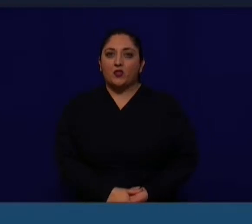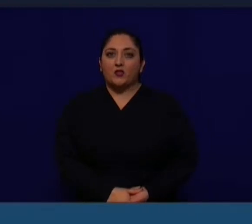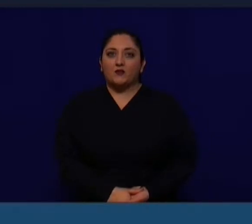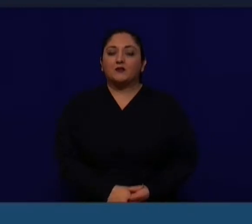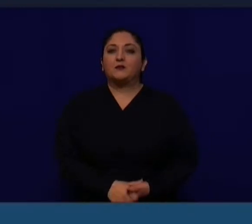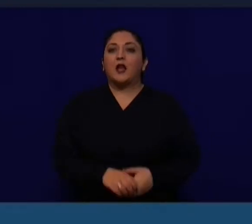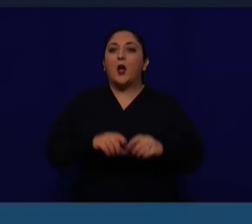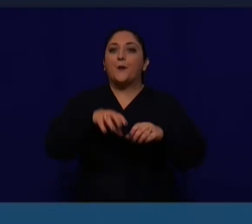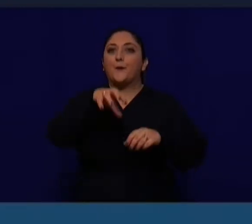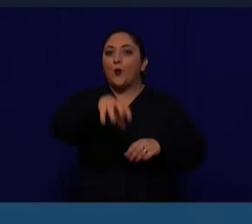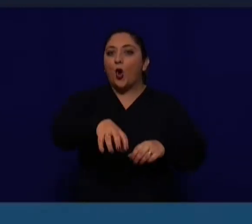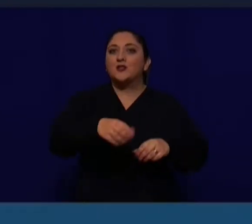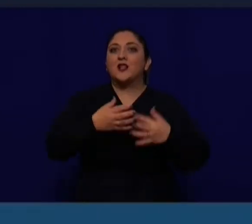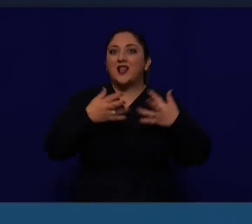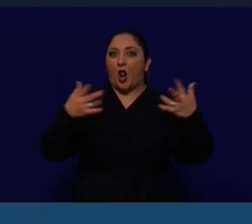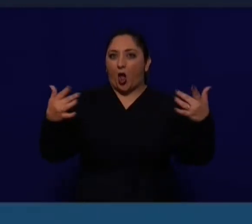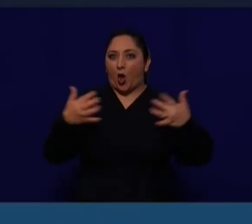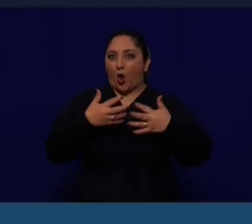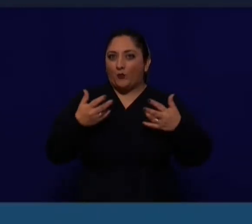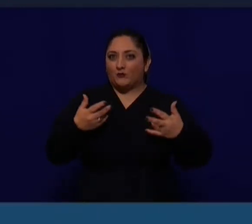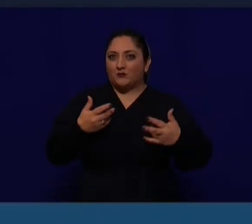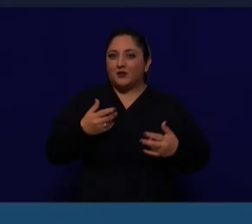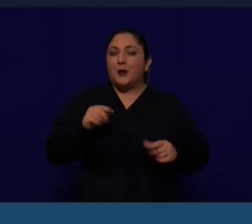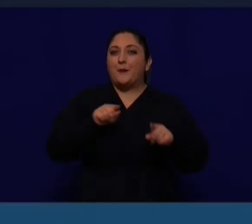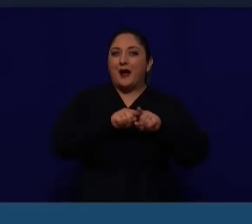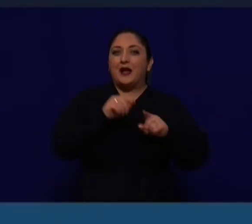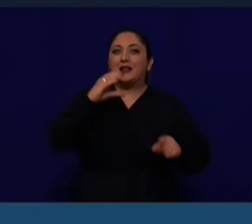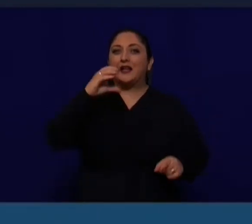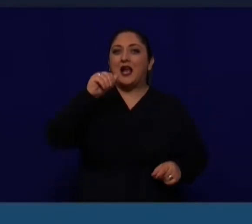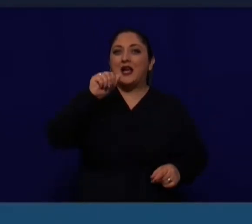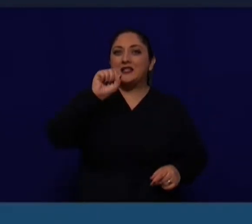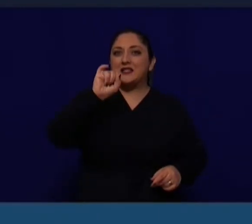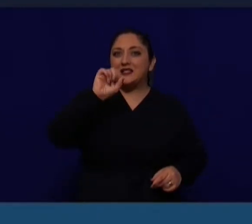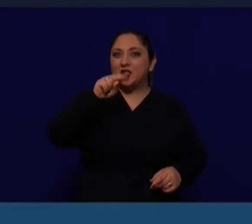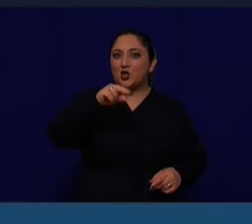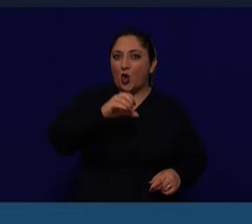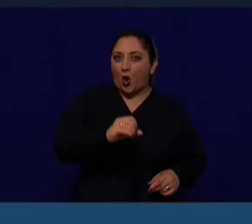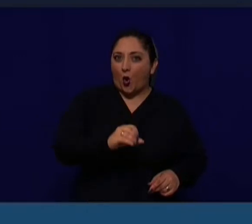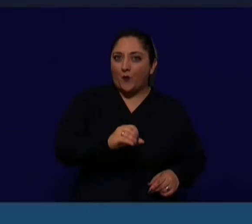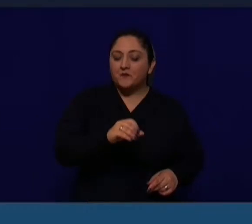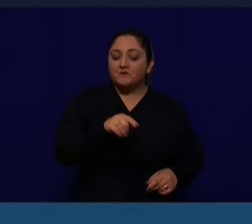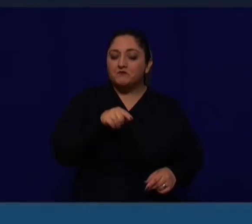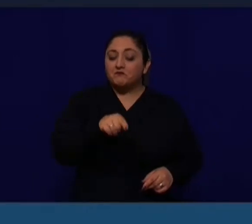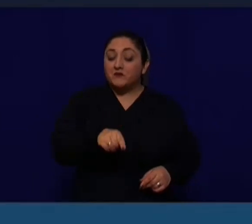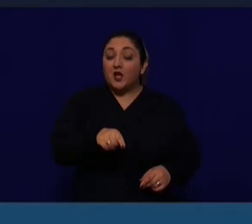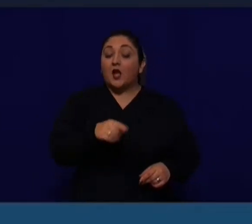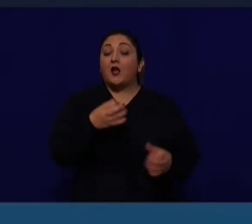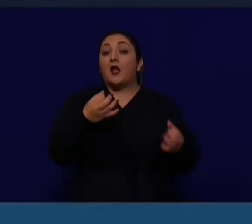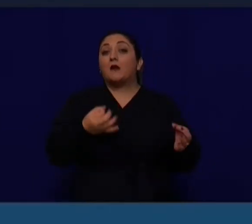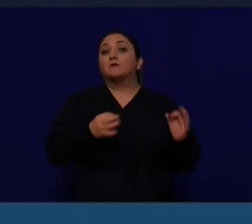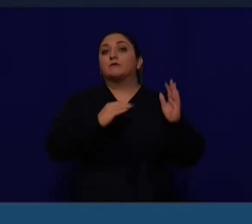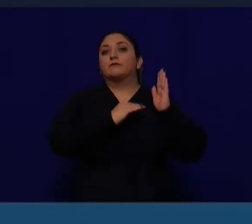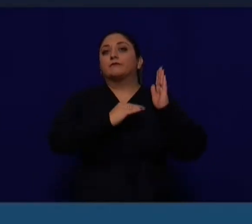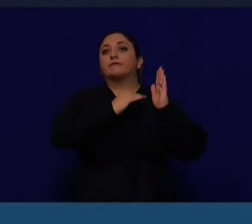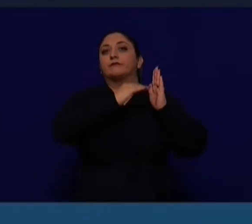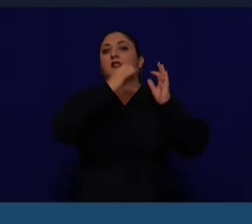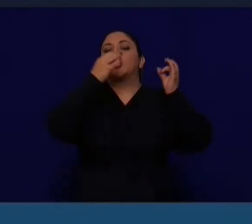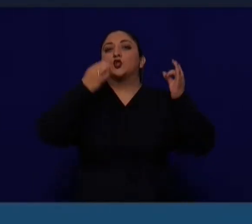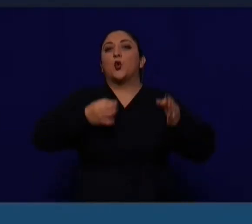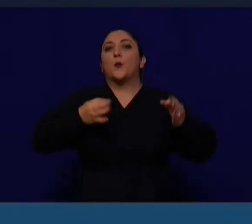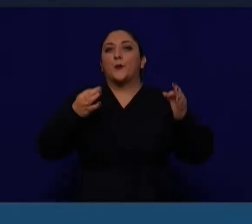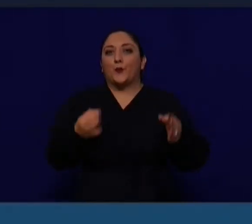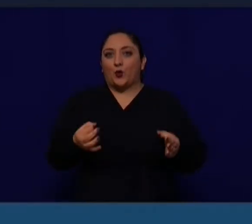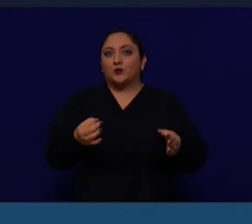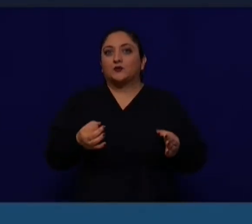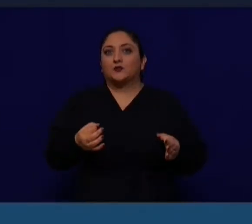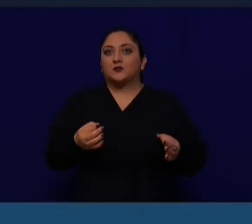u ħwienet tal-lob aħna sa mill-bidu kellna wkoll l-standards li dawn huma standards stretti ta' kif